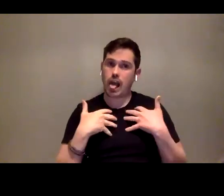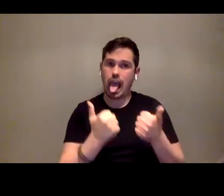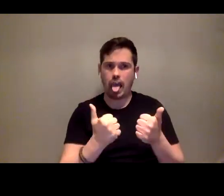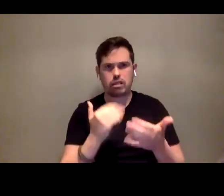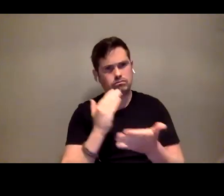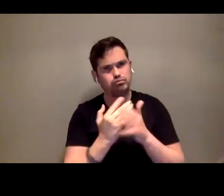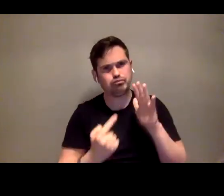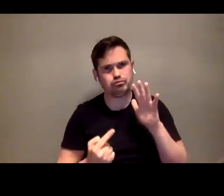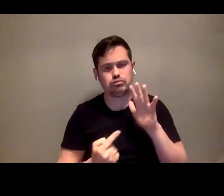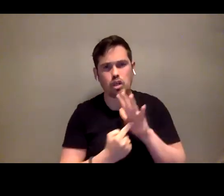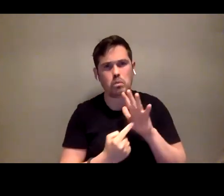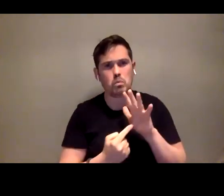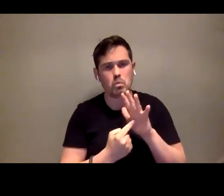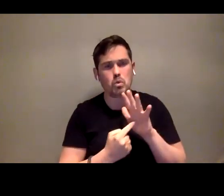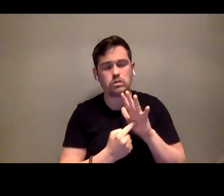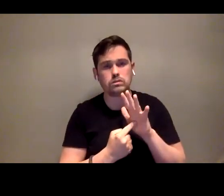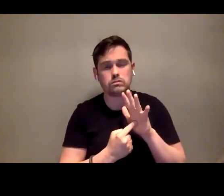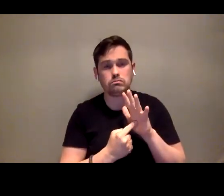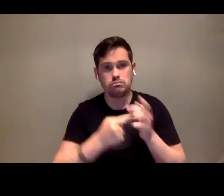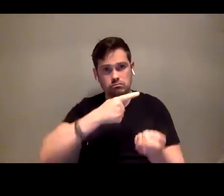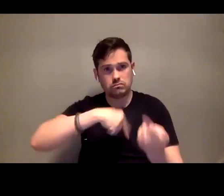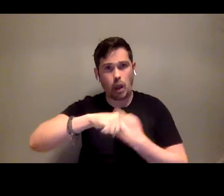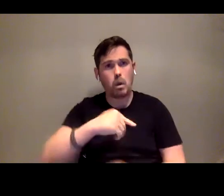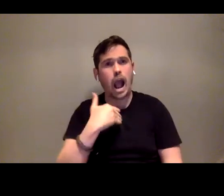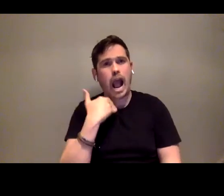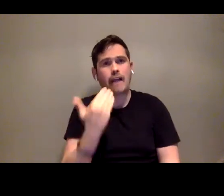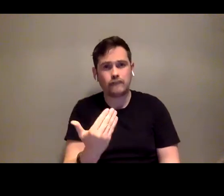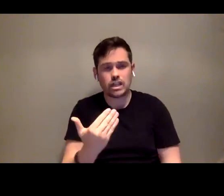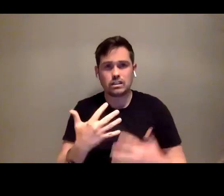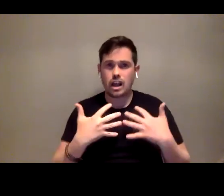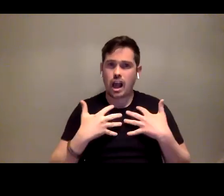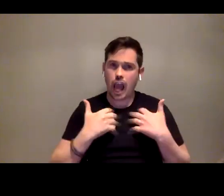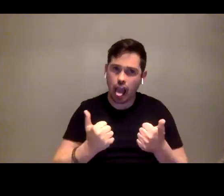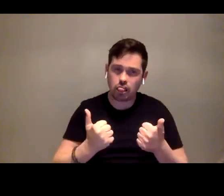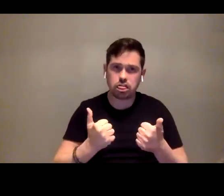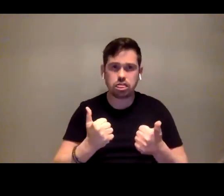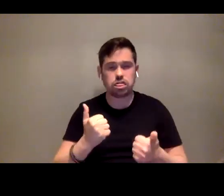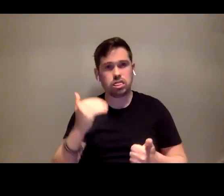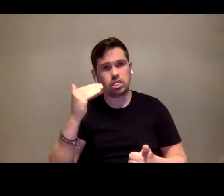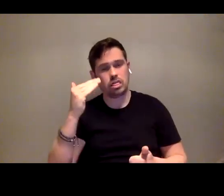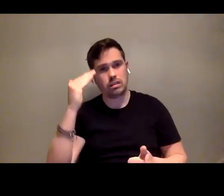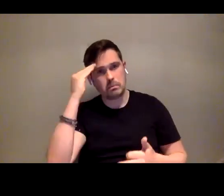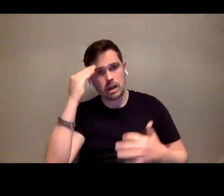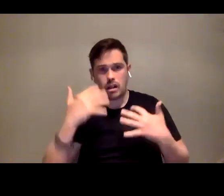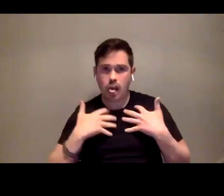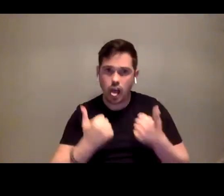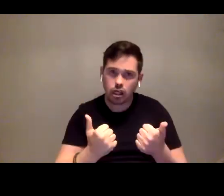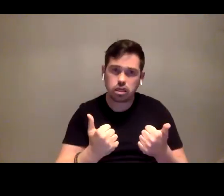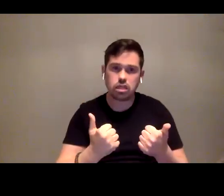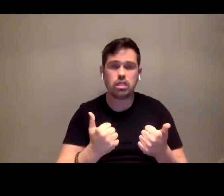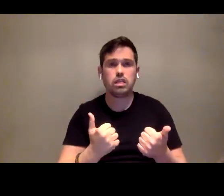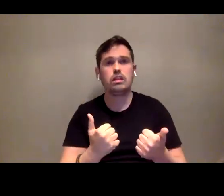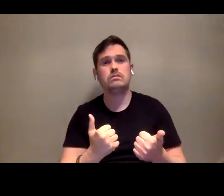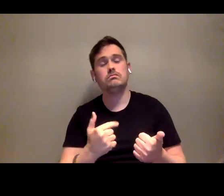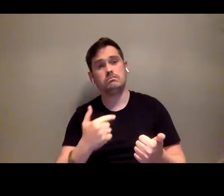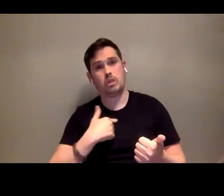think of, our own everyday health and well-being, of ourselves, of our families, of our communities. And